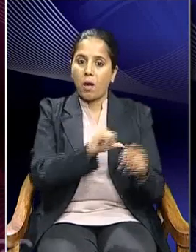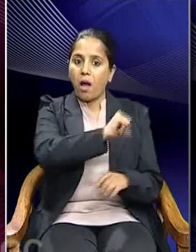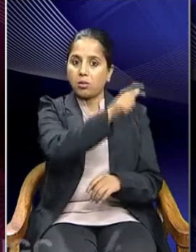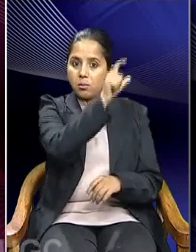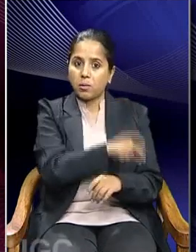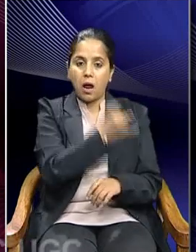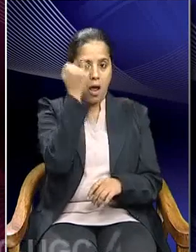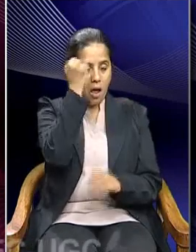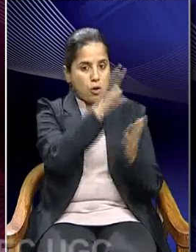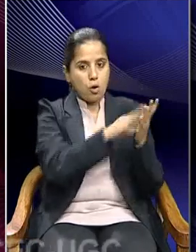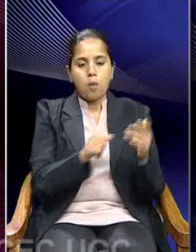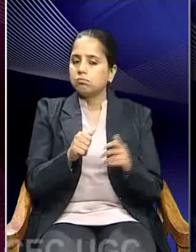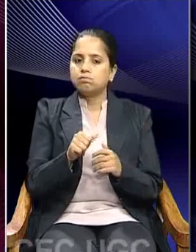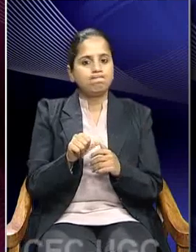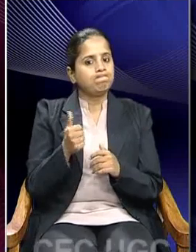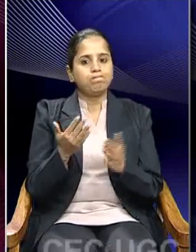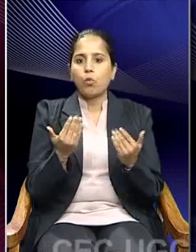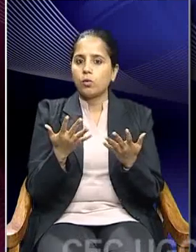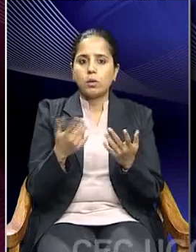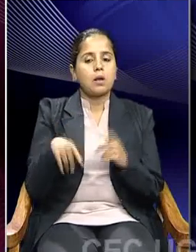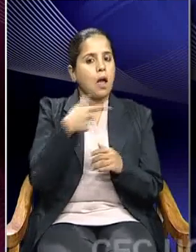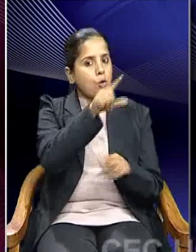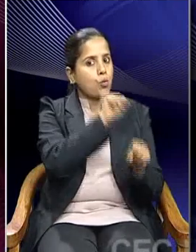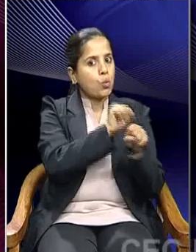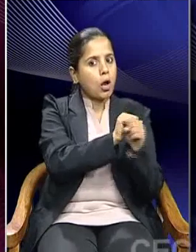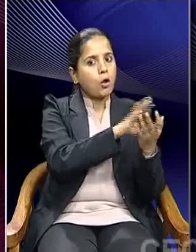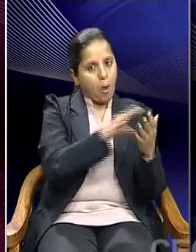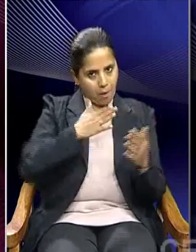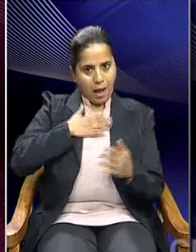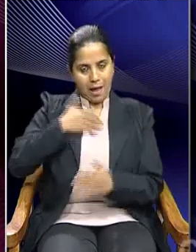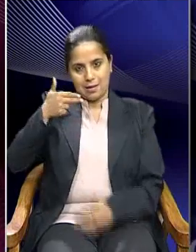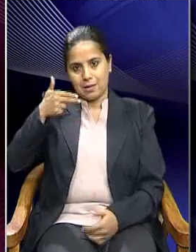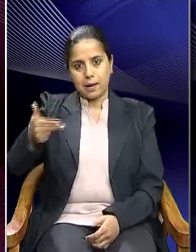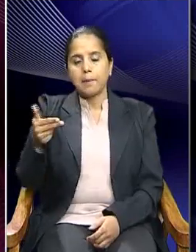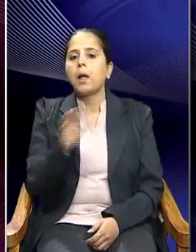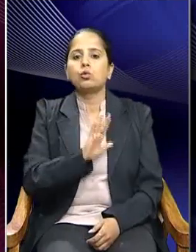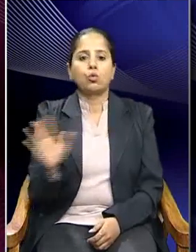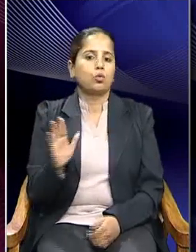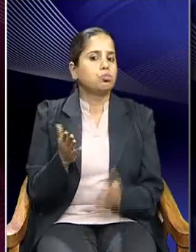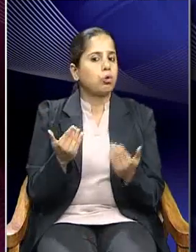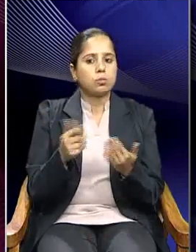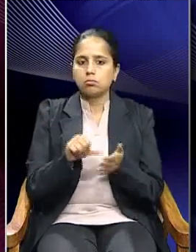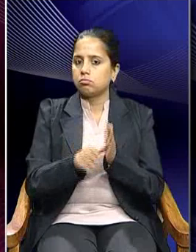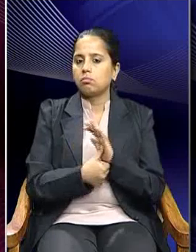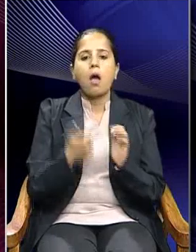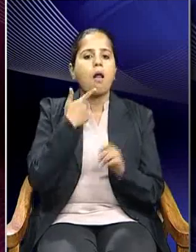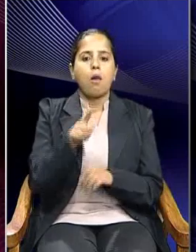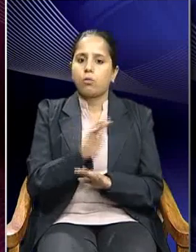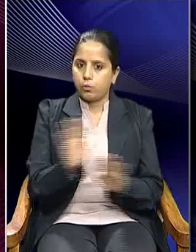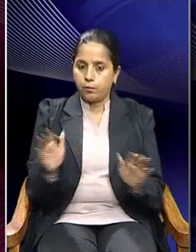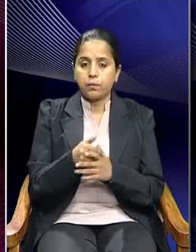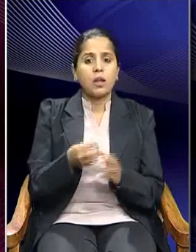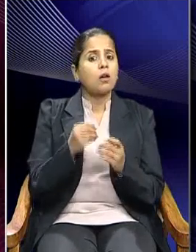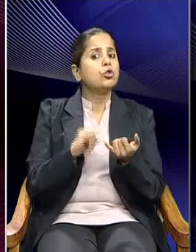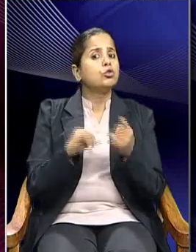else's ideas or someone else's work and show it as your own. There are several software